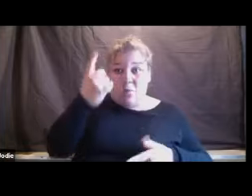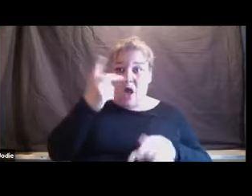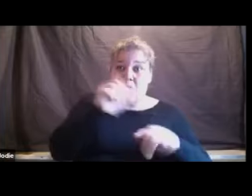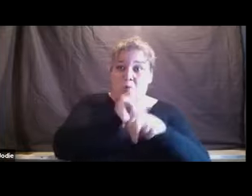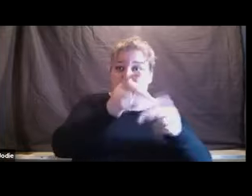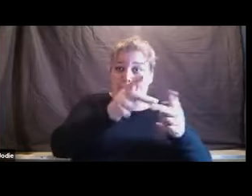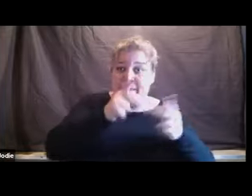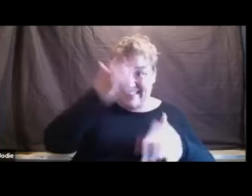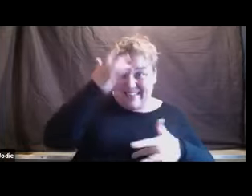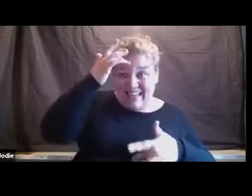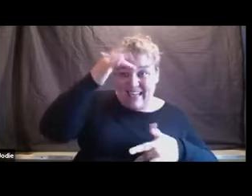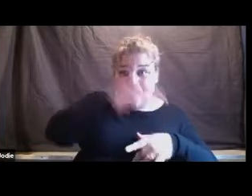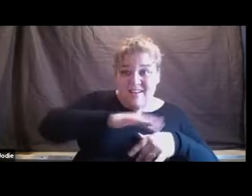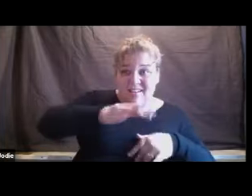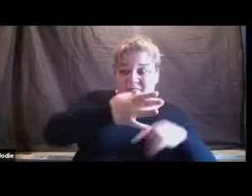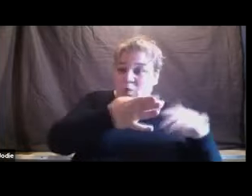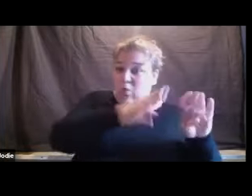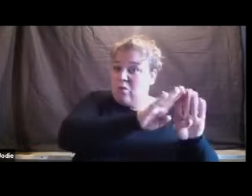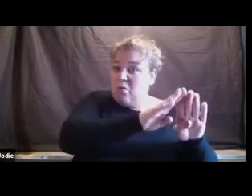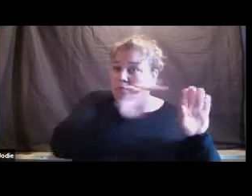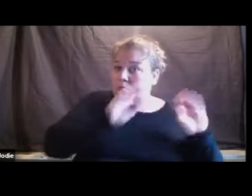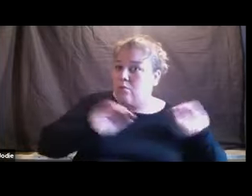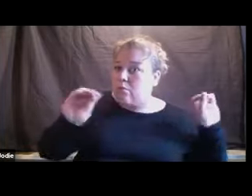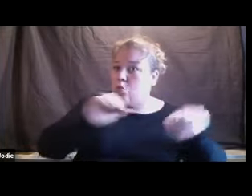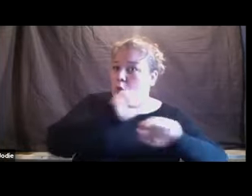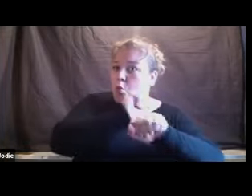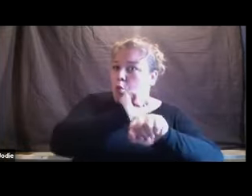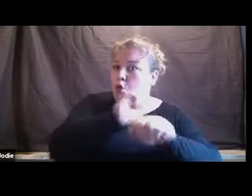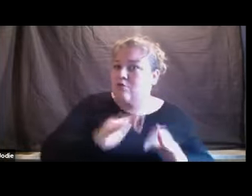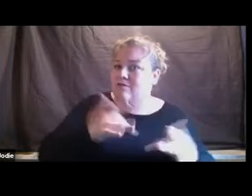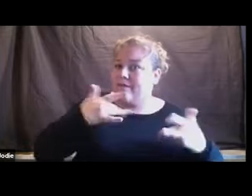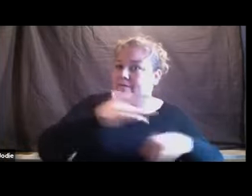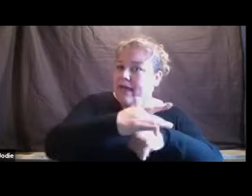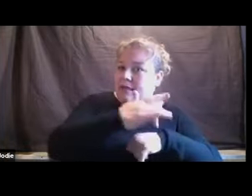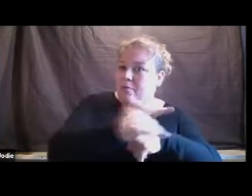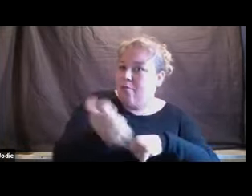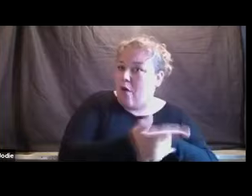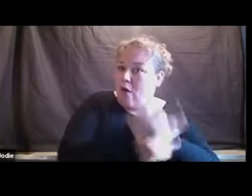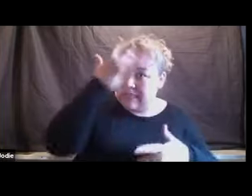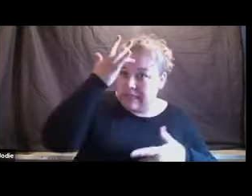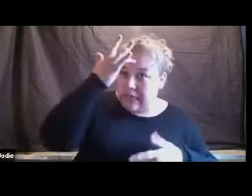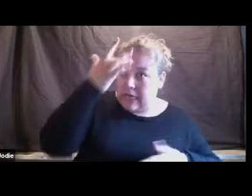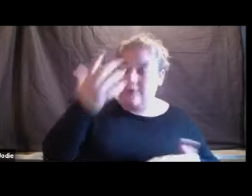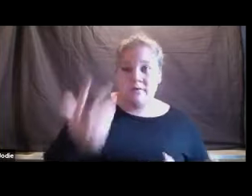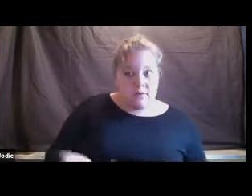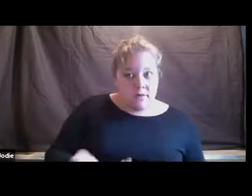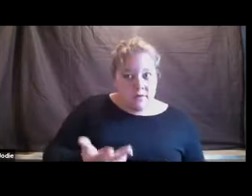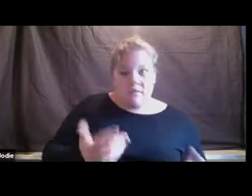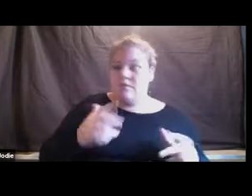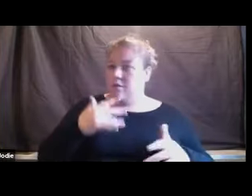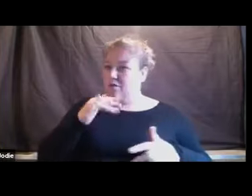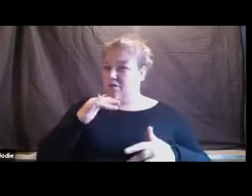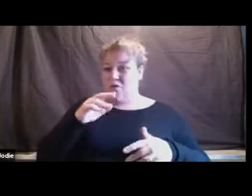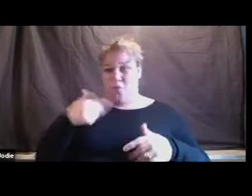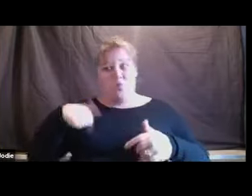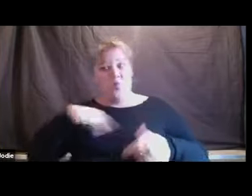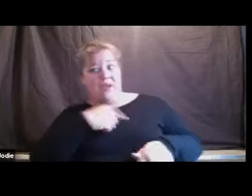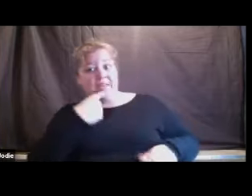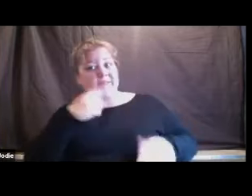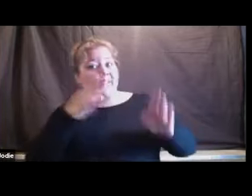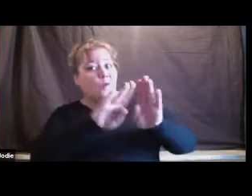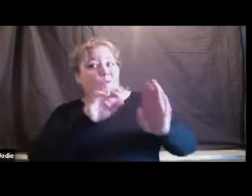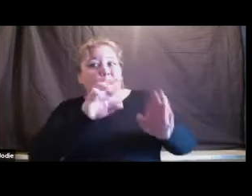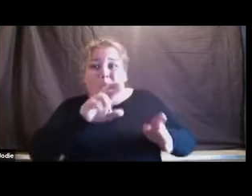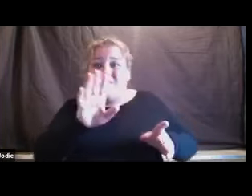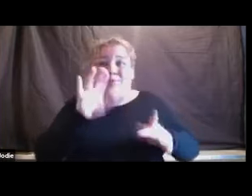we know that that's going to happen if we don't take the precautions that we need to. I think the